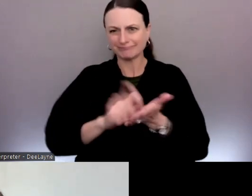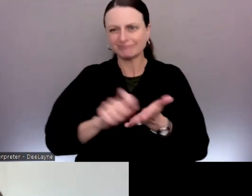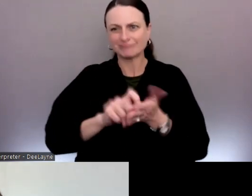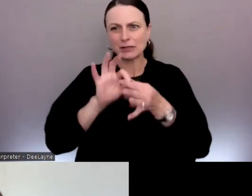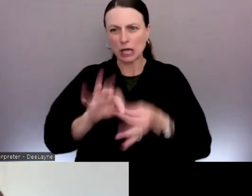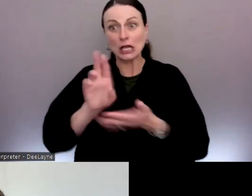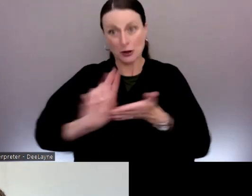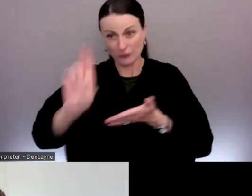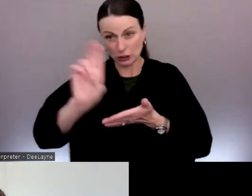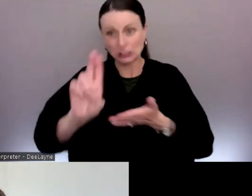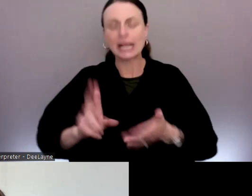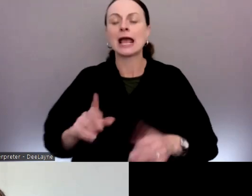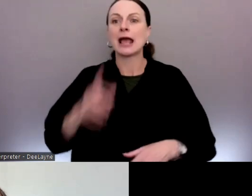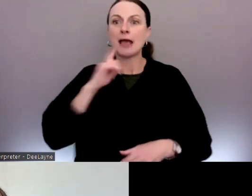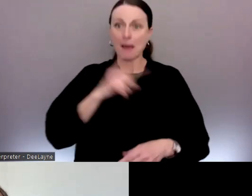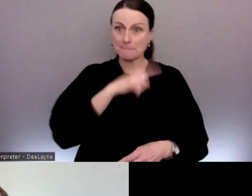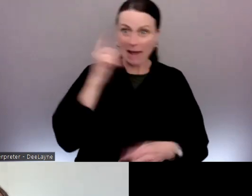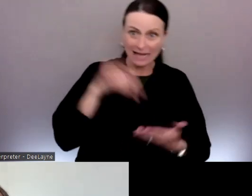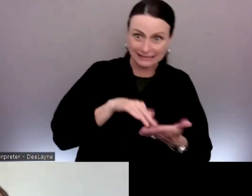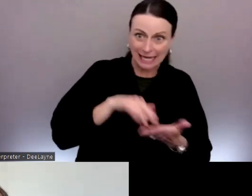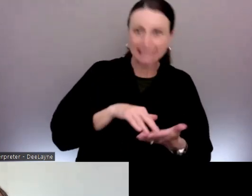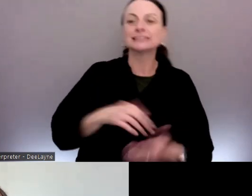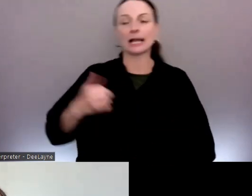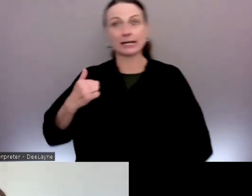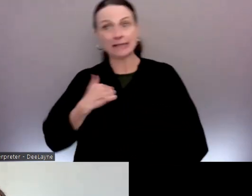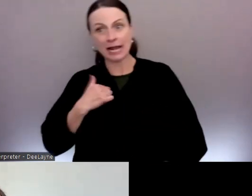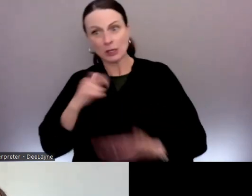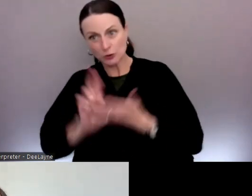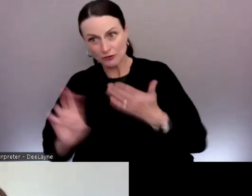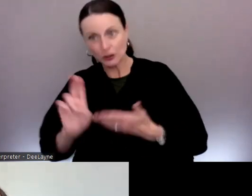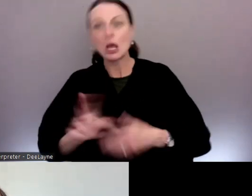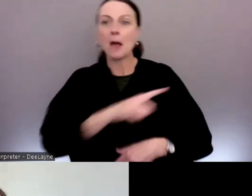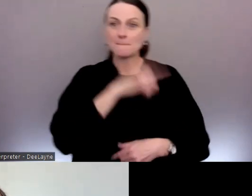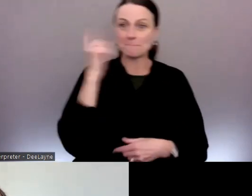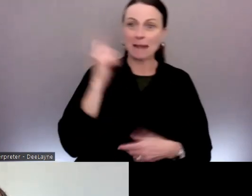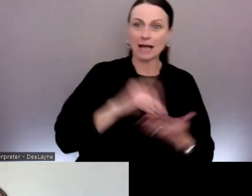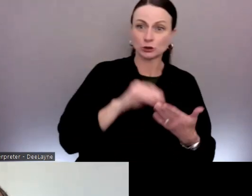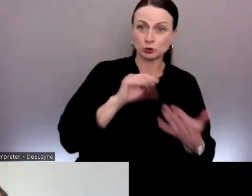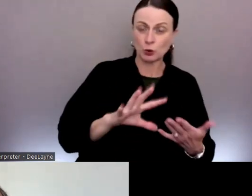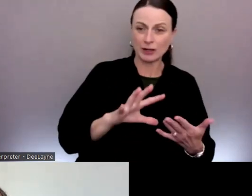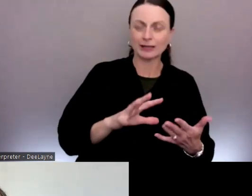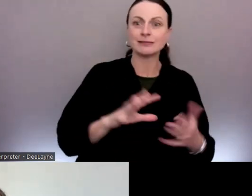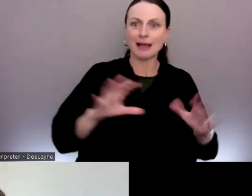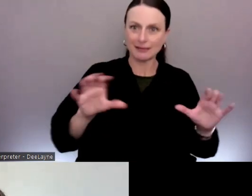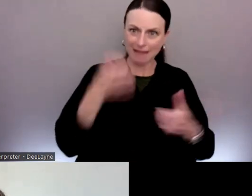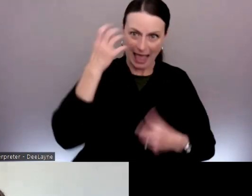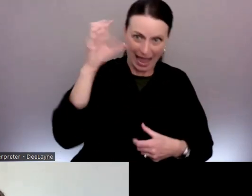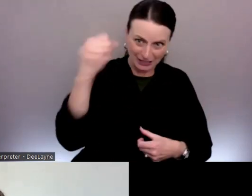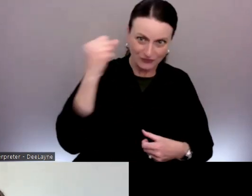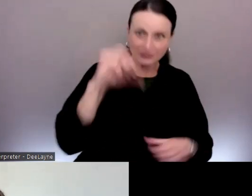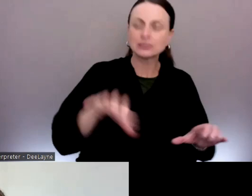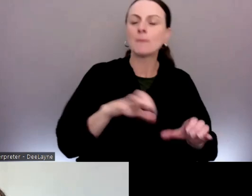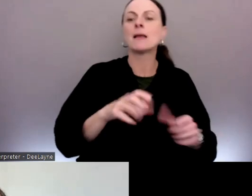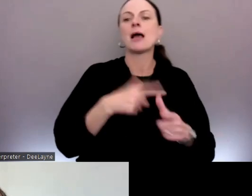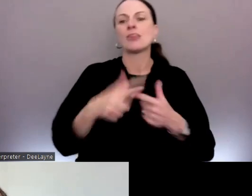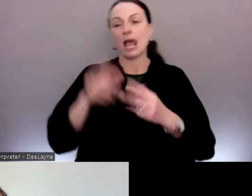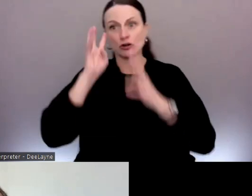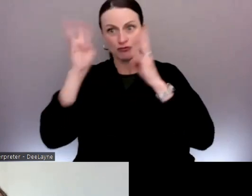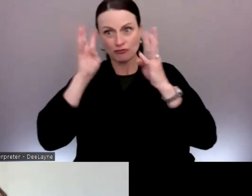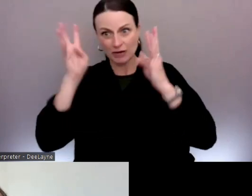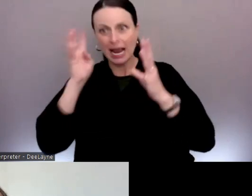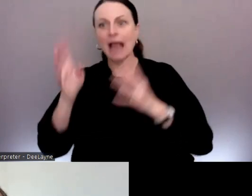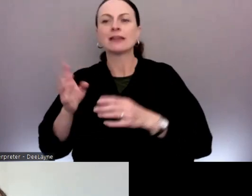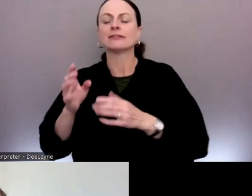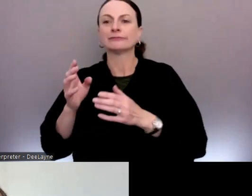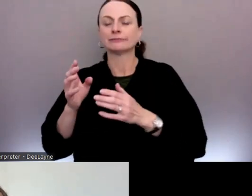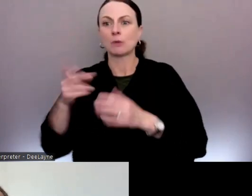initiatives in Canadian universities, Black student activism and coalition building, and critical creative praxis in Black studies research